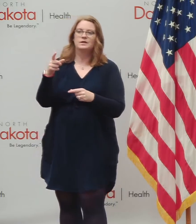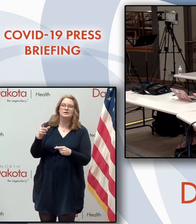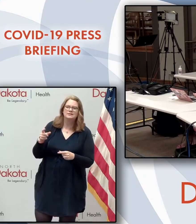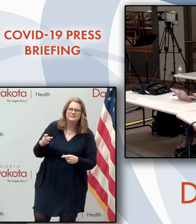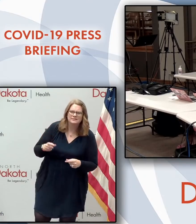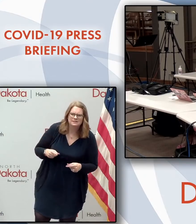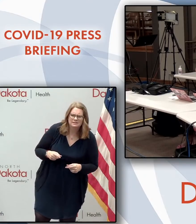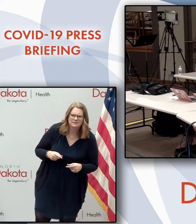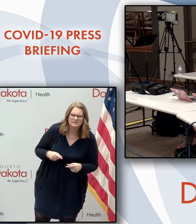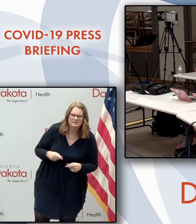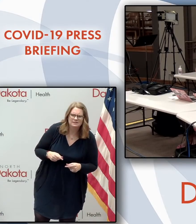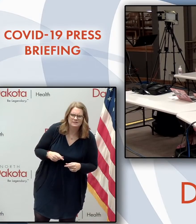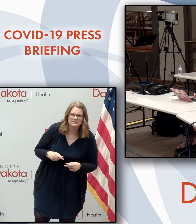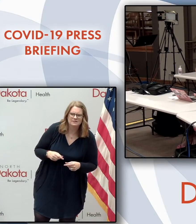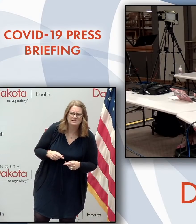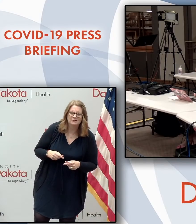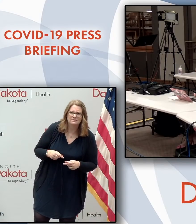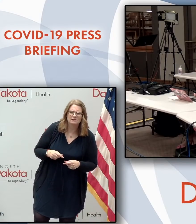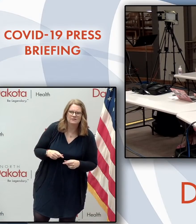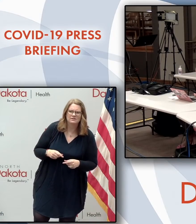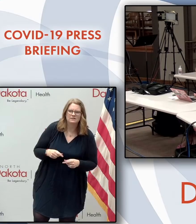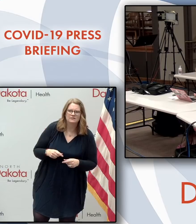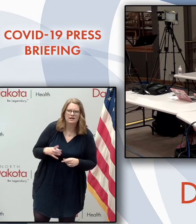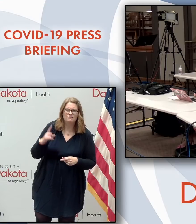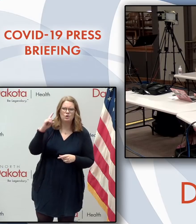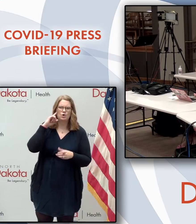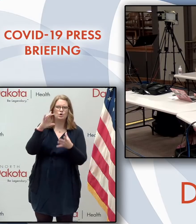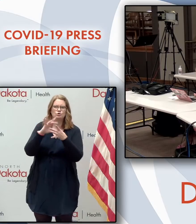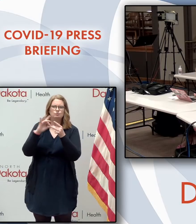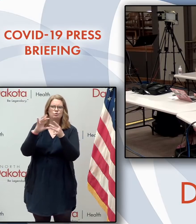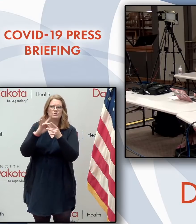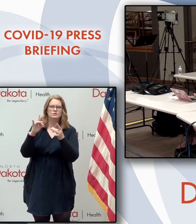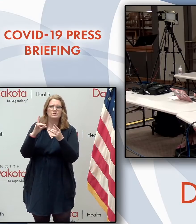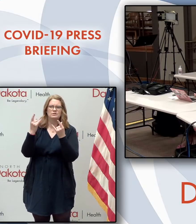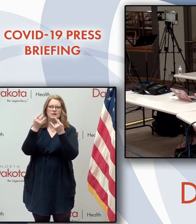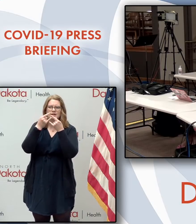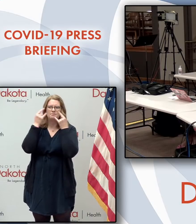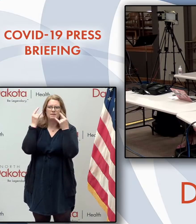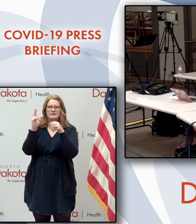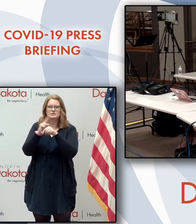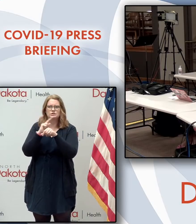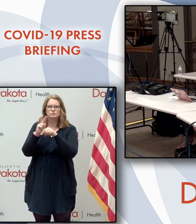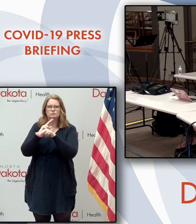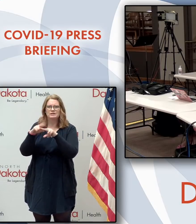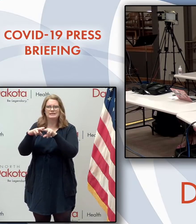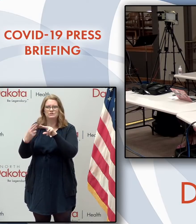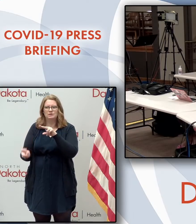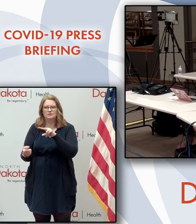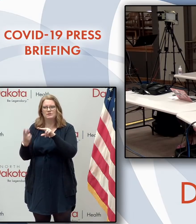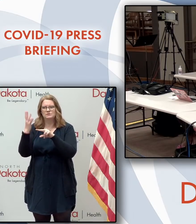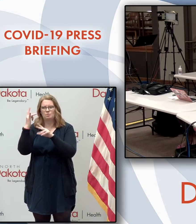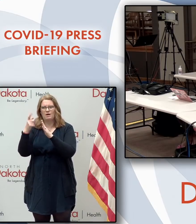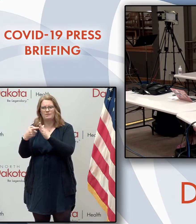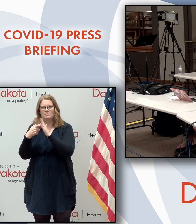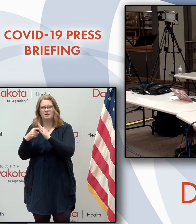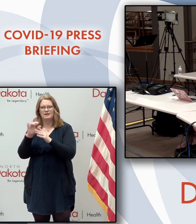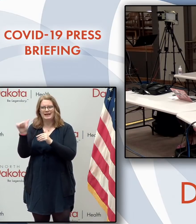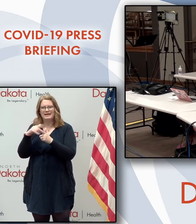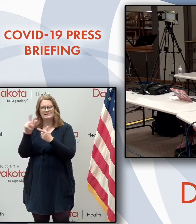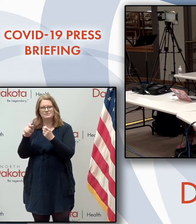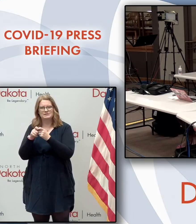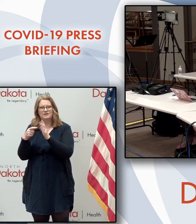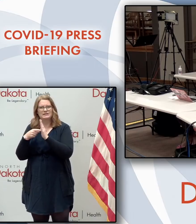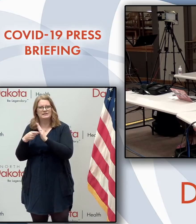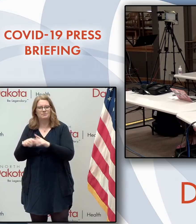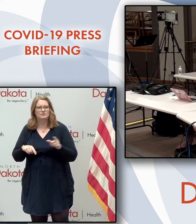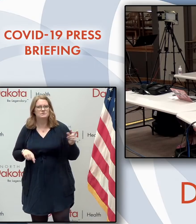Have you heard of any stories, though, where mask usage decreased because of a mandate? Are there any specific